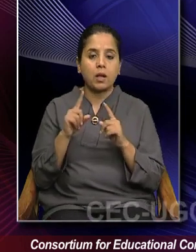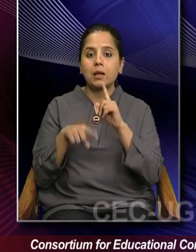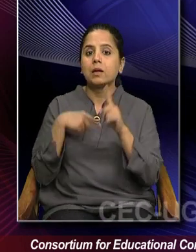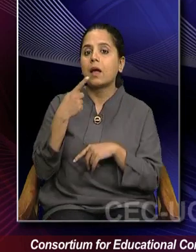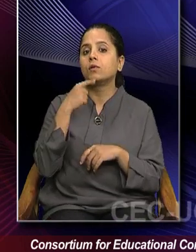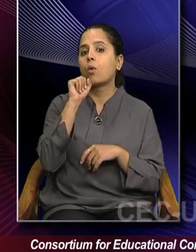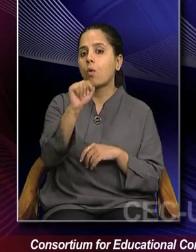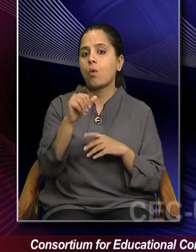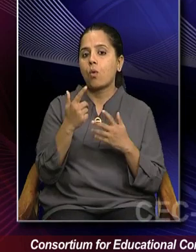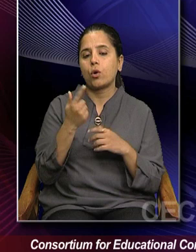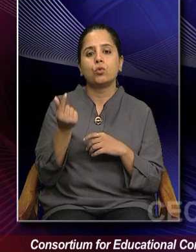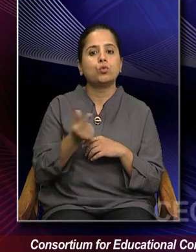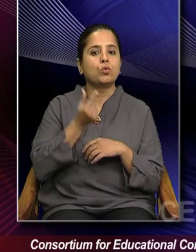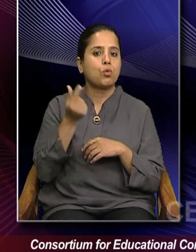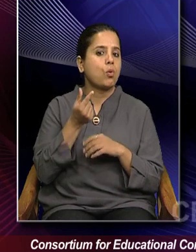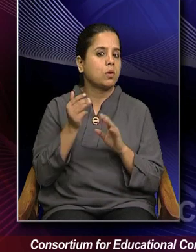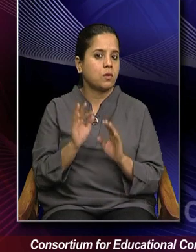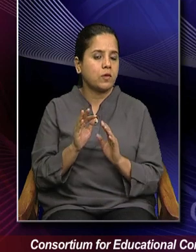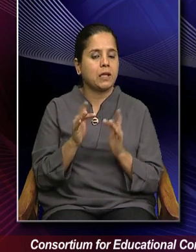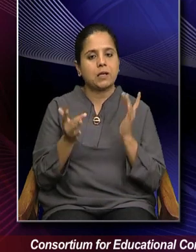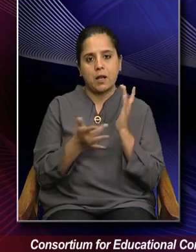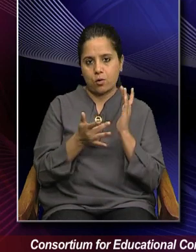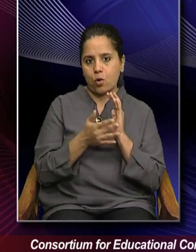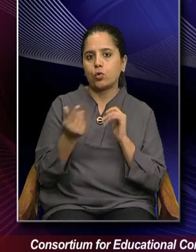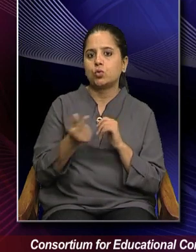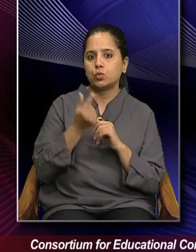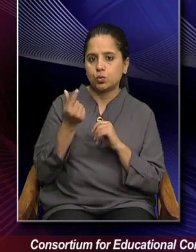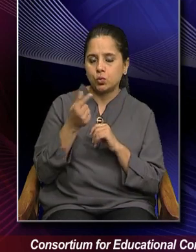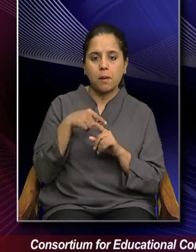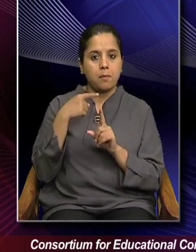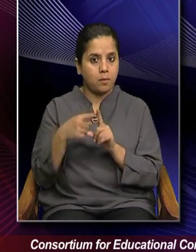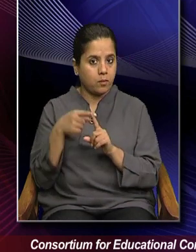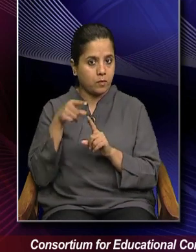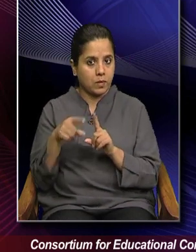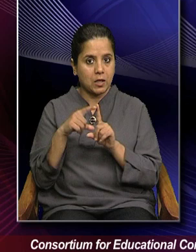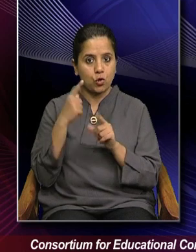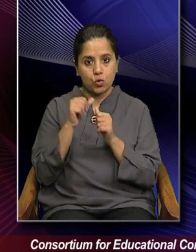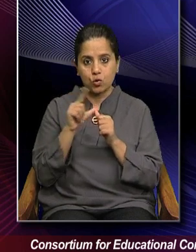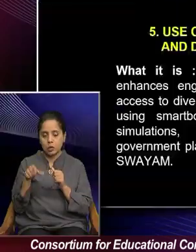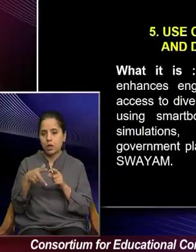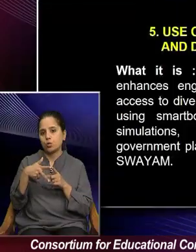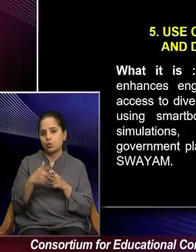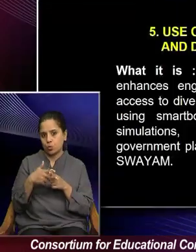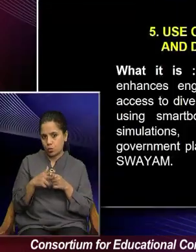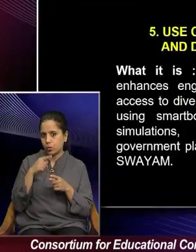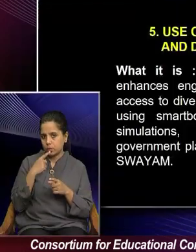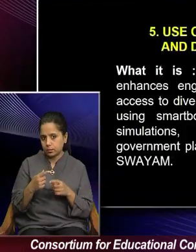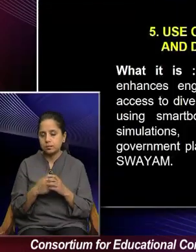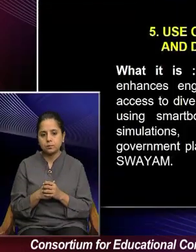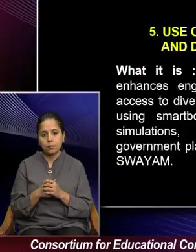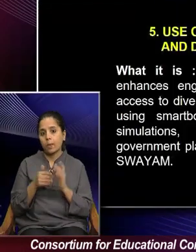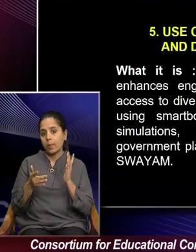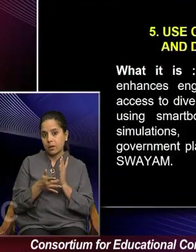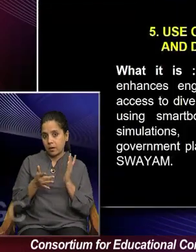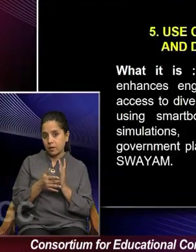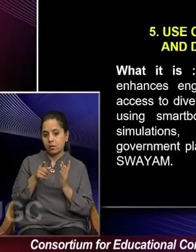your use of technology and the digital tools.